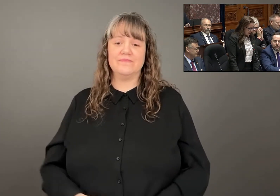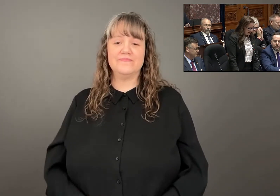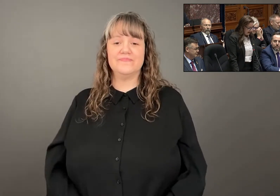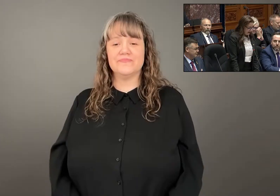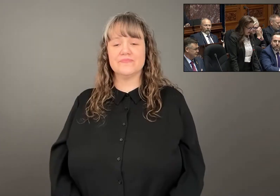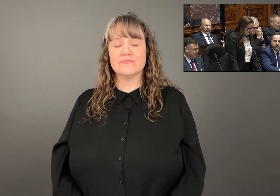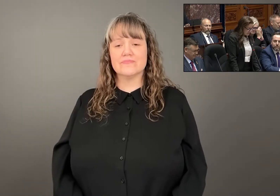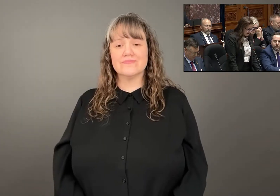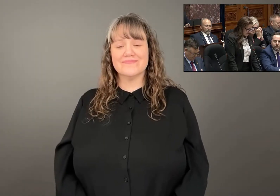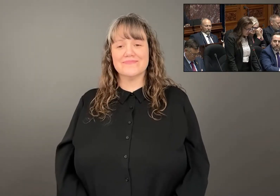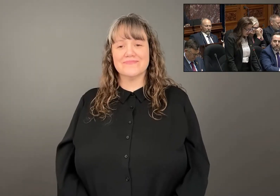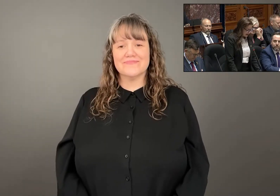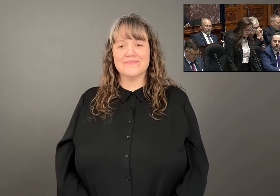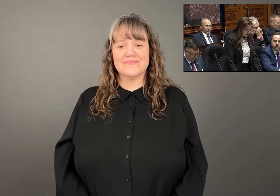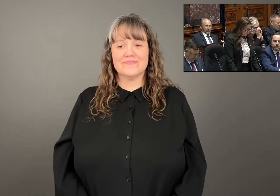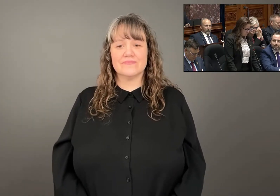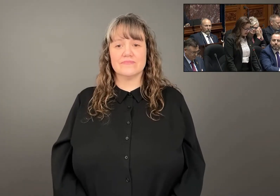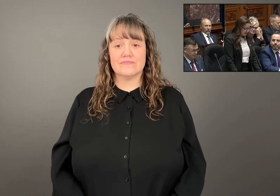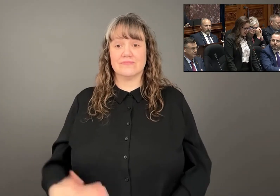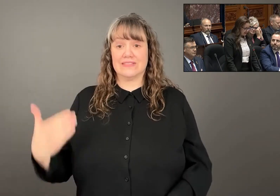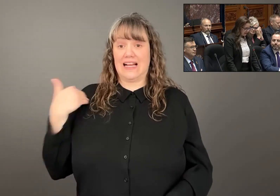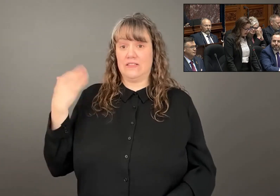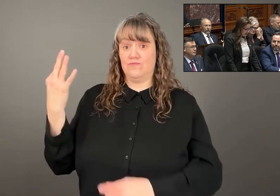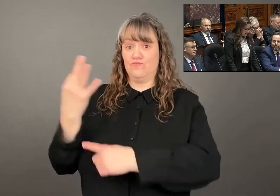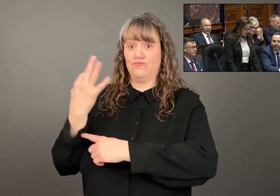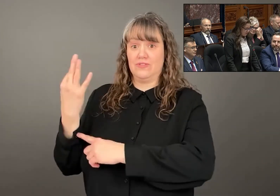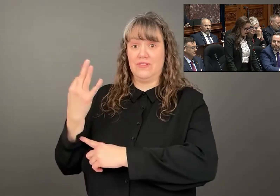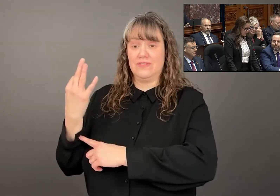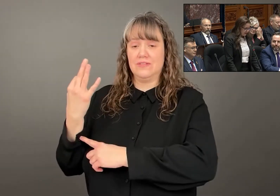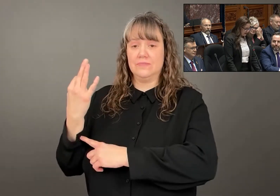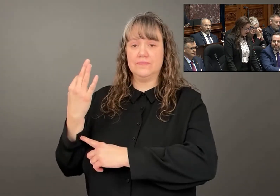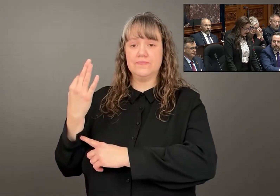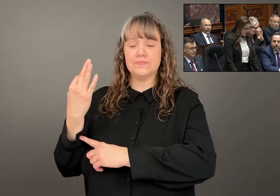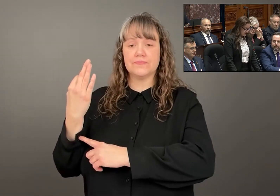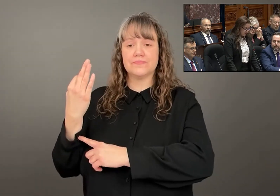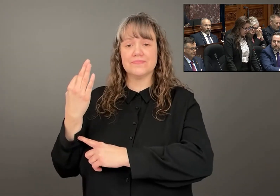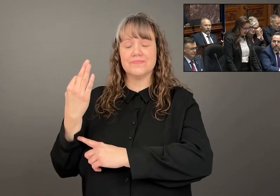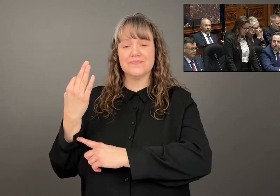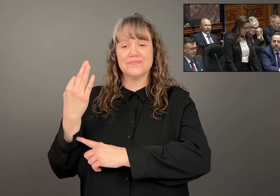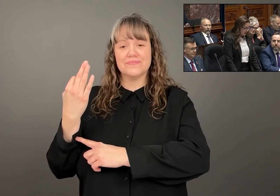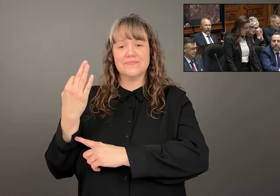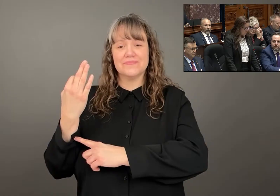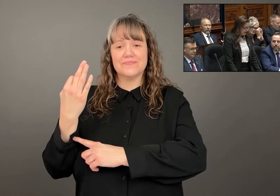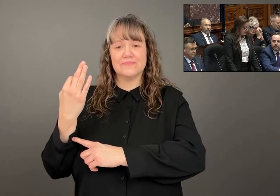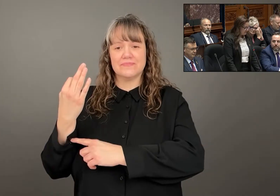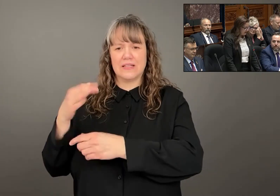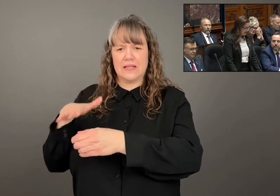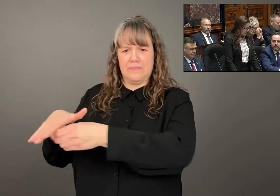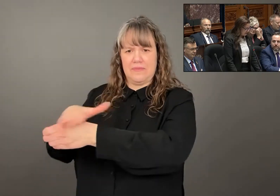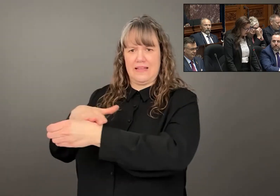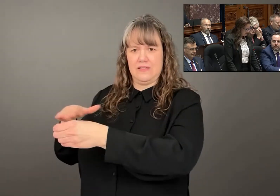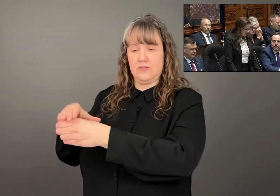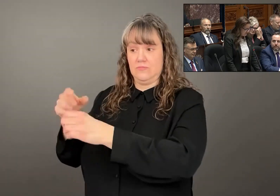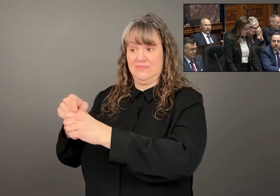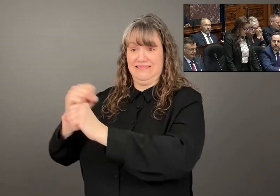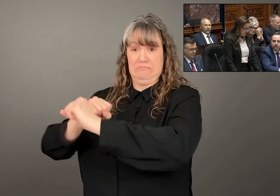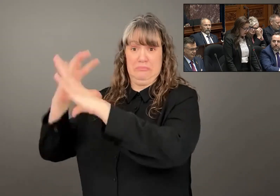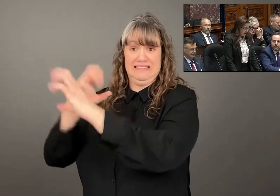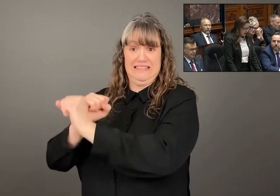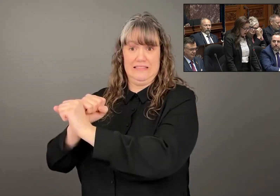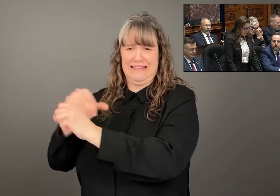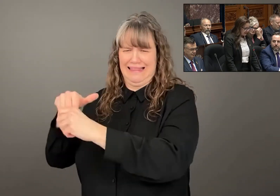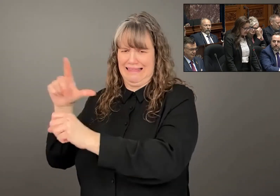past Friday, a suspected drug lab exploded in Langley, killing 1, injuring 2, flattening 1 home, and severely damaging 5